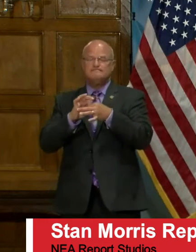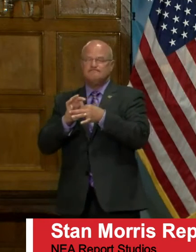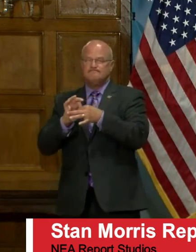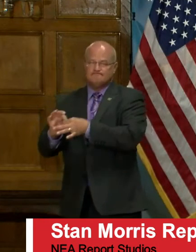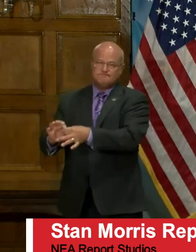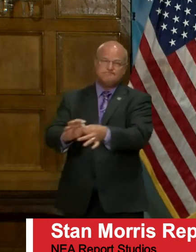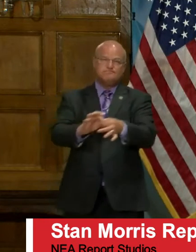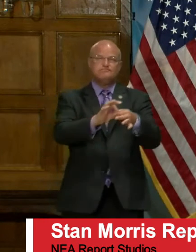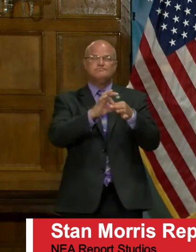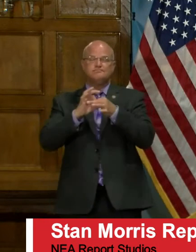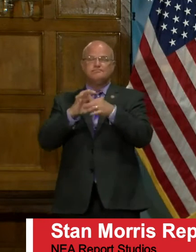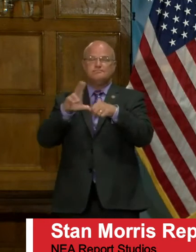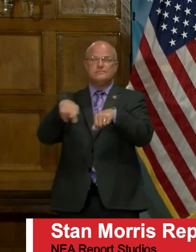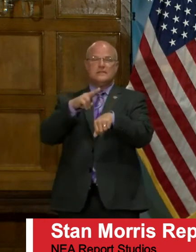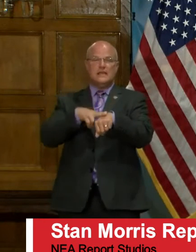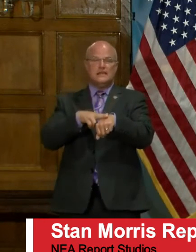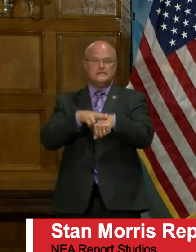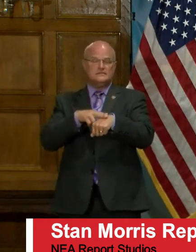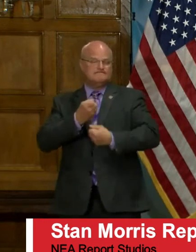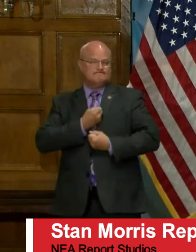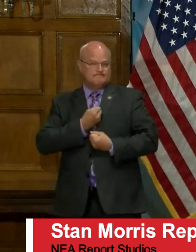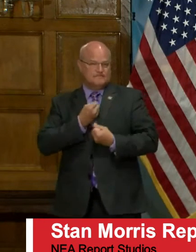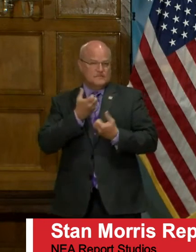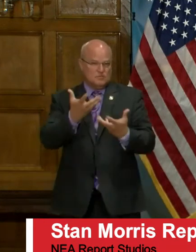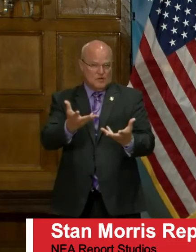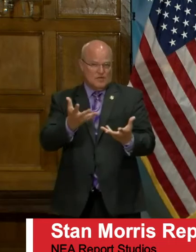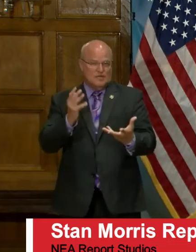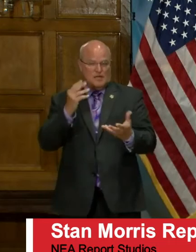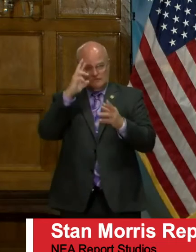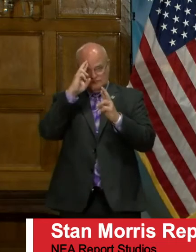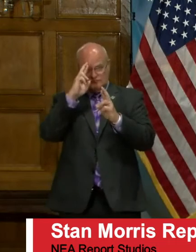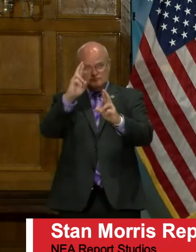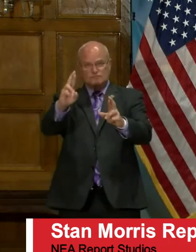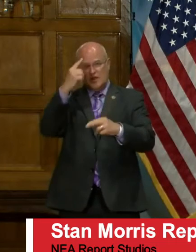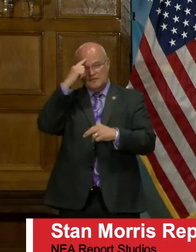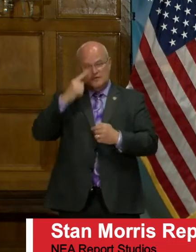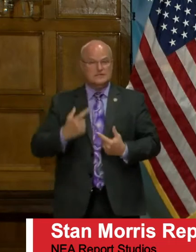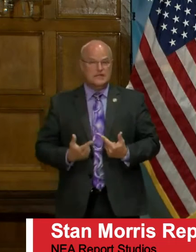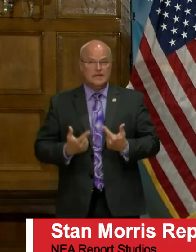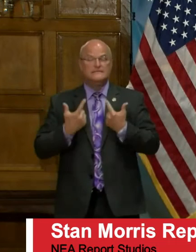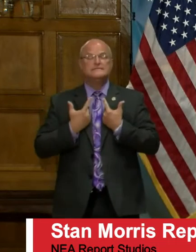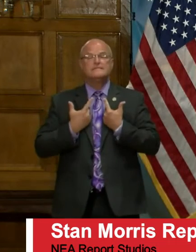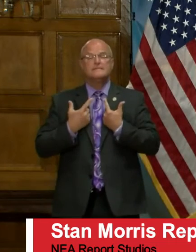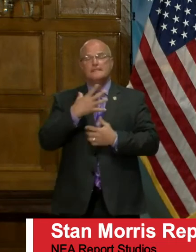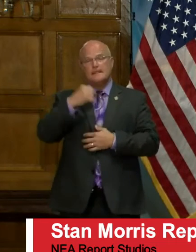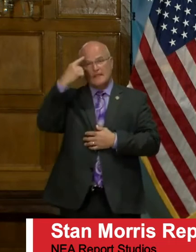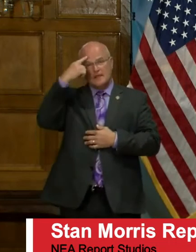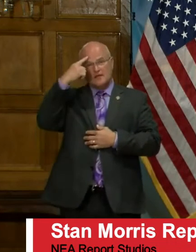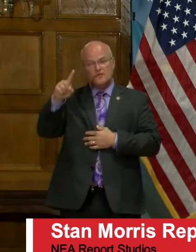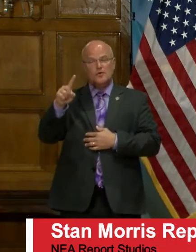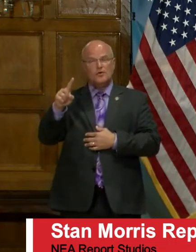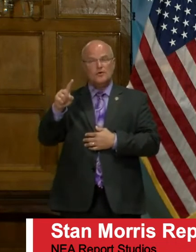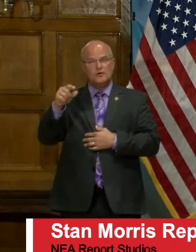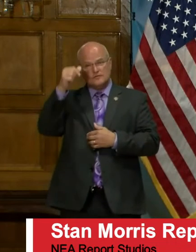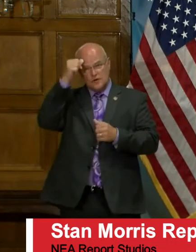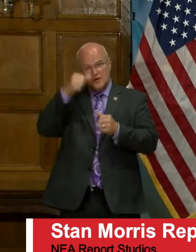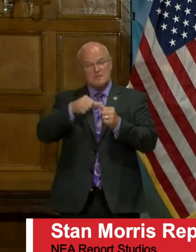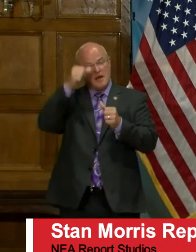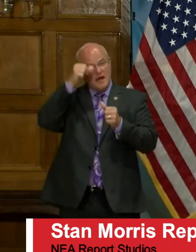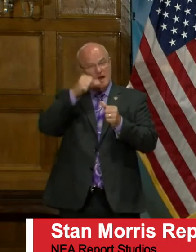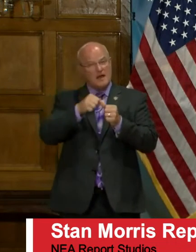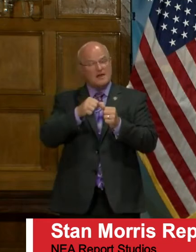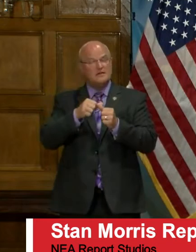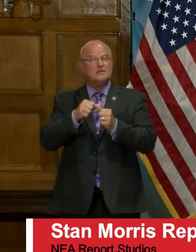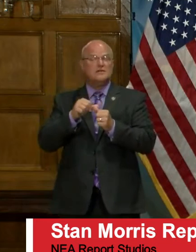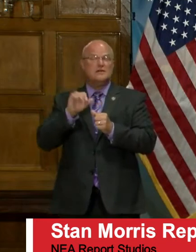the nation in expressing our respect for his life and for the reminder that his life gives